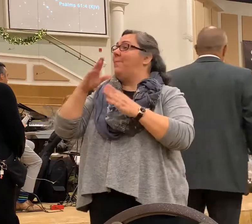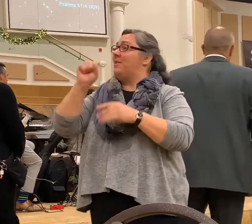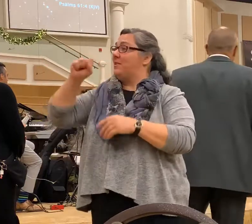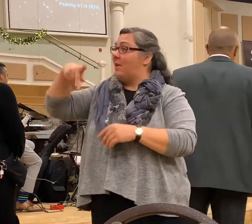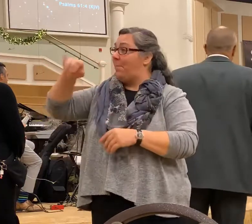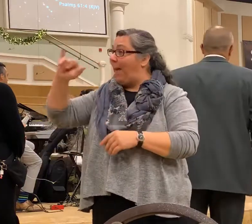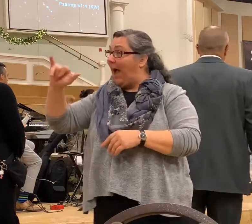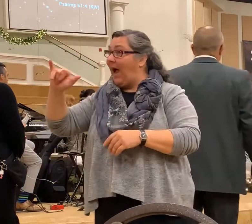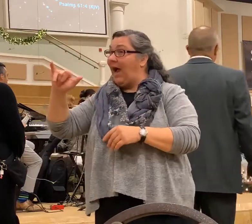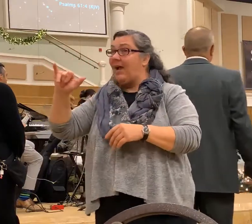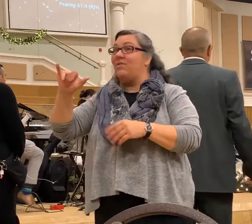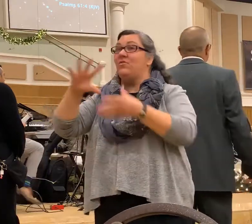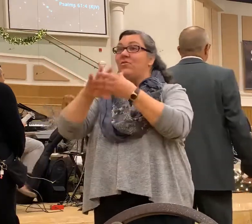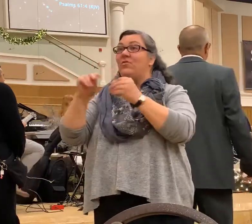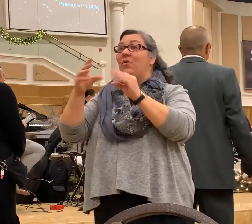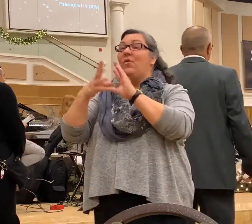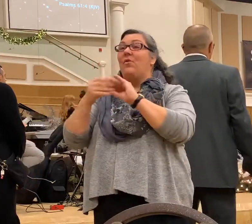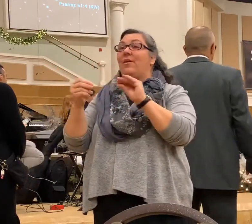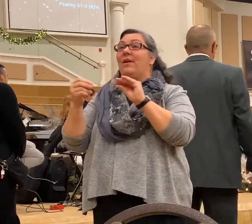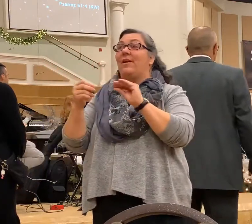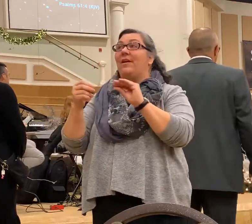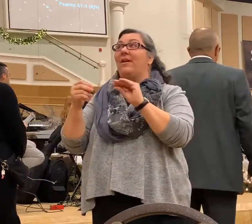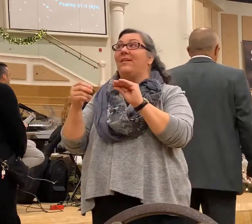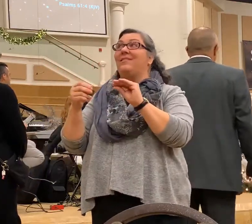is when